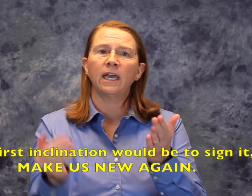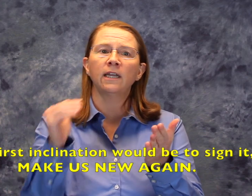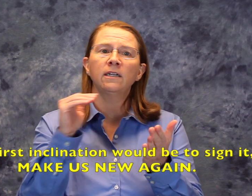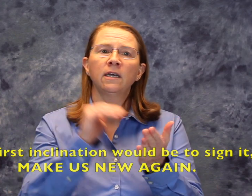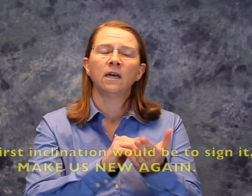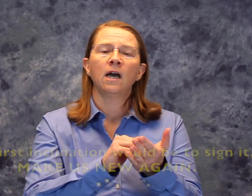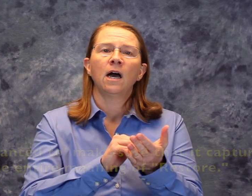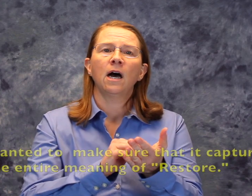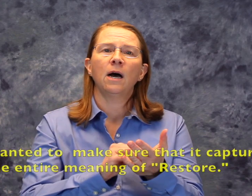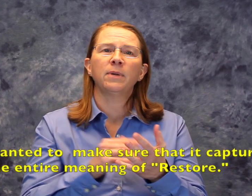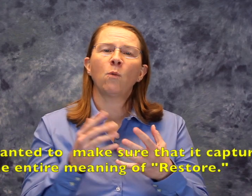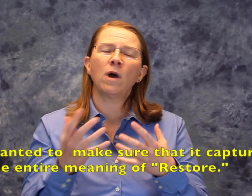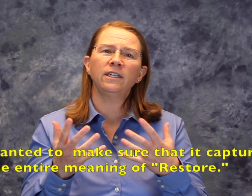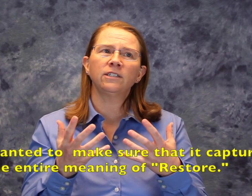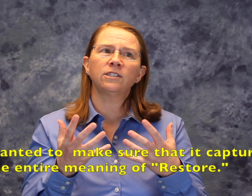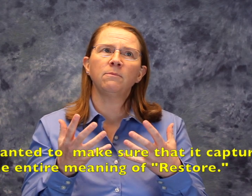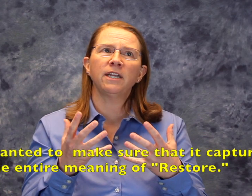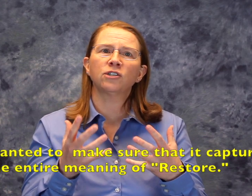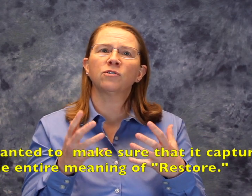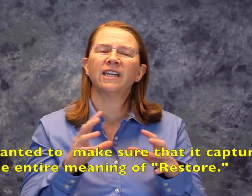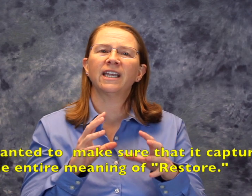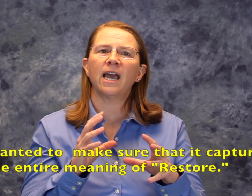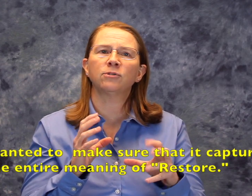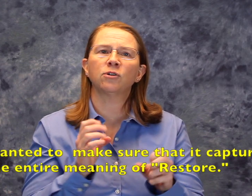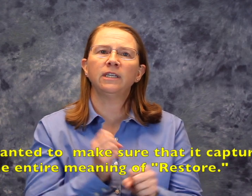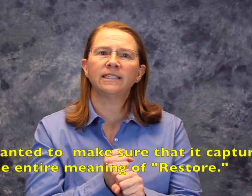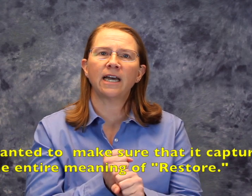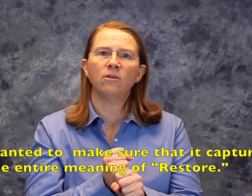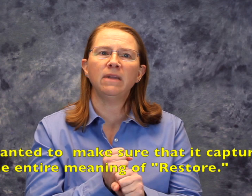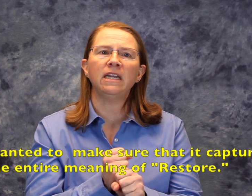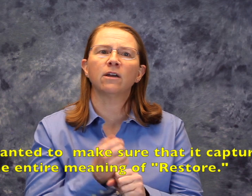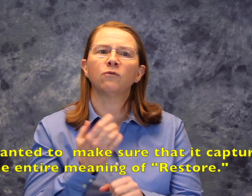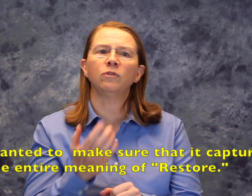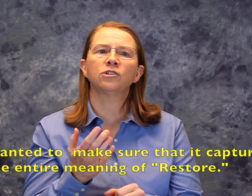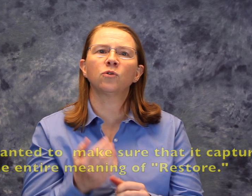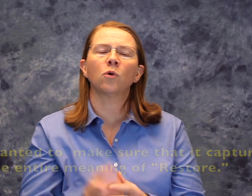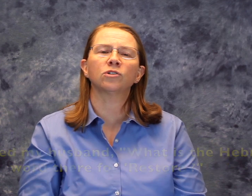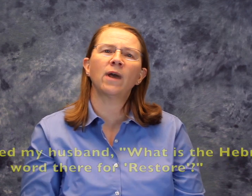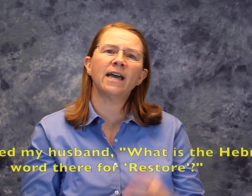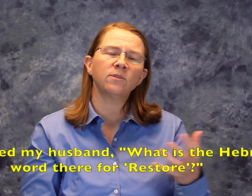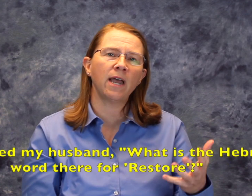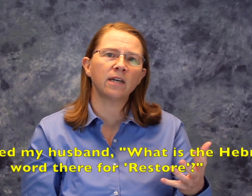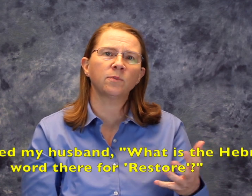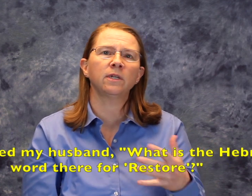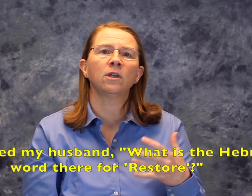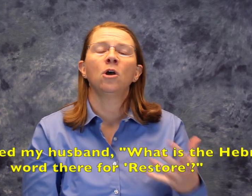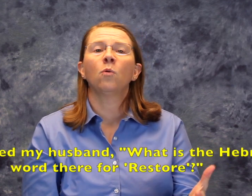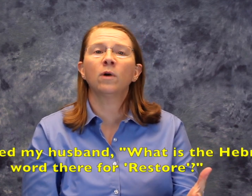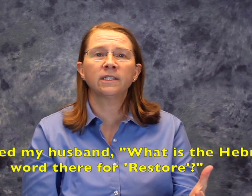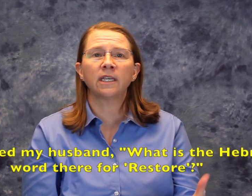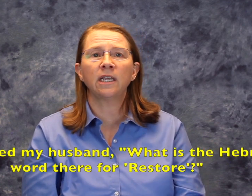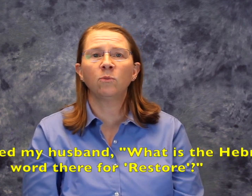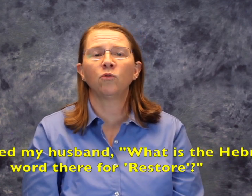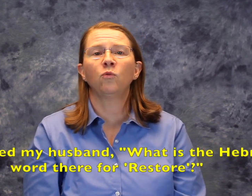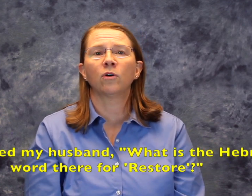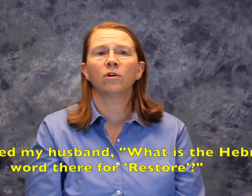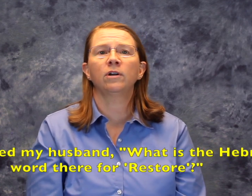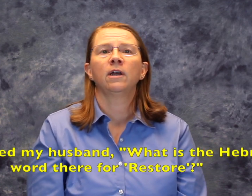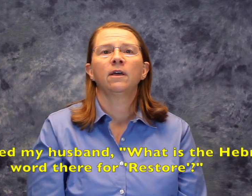again," but I wanted to make sure that it captured the entire meaning of restore. So I asked my husband, what is the Hebrew word